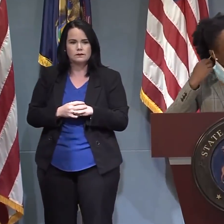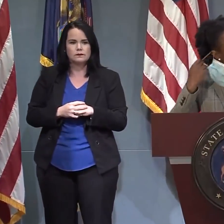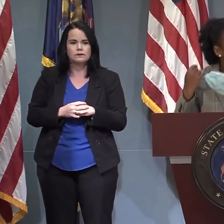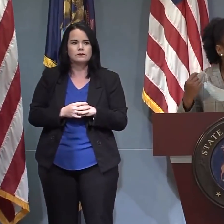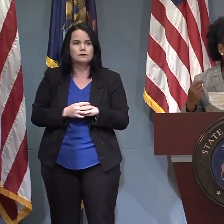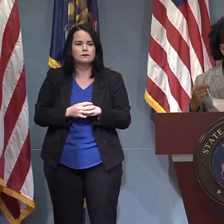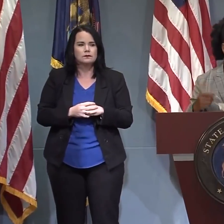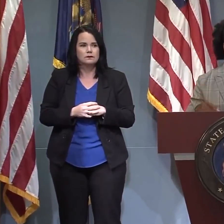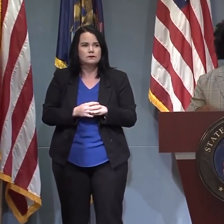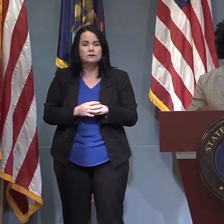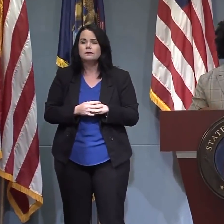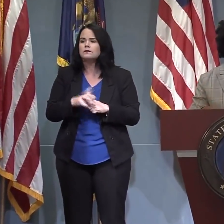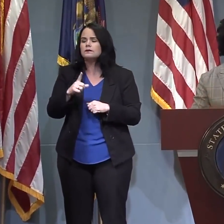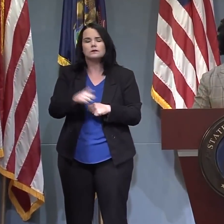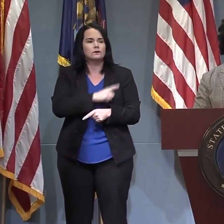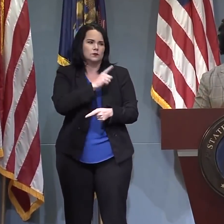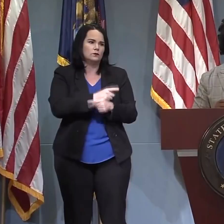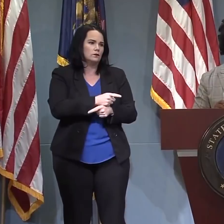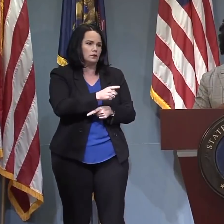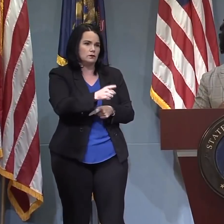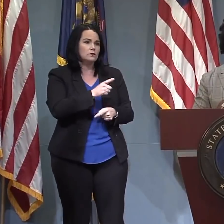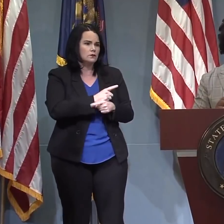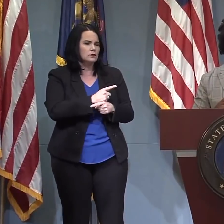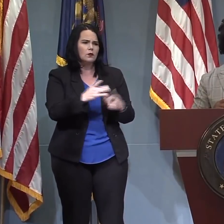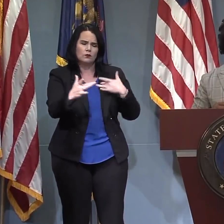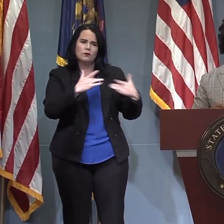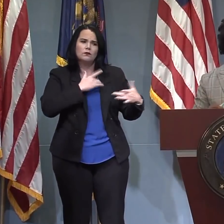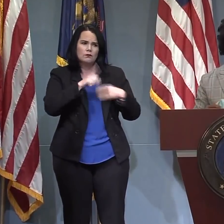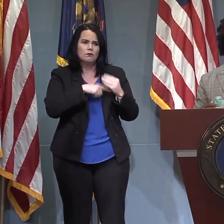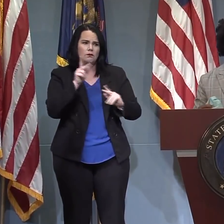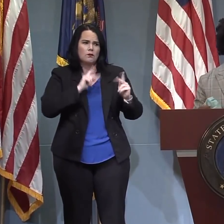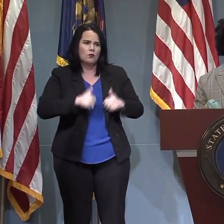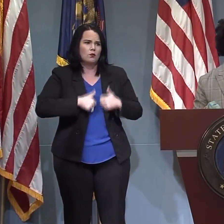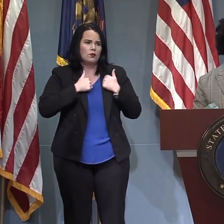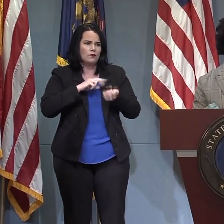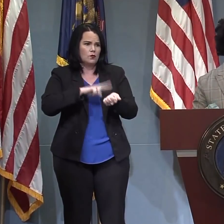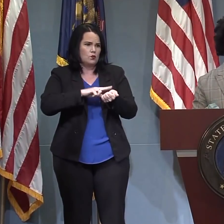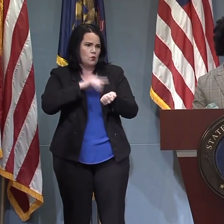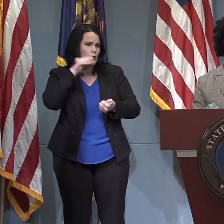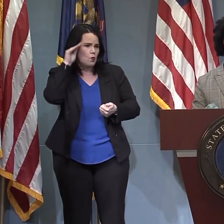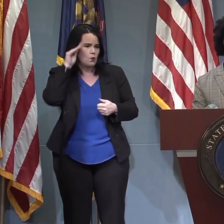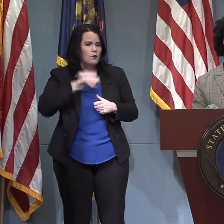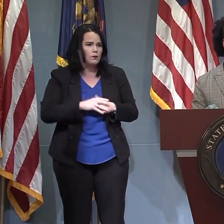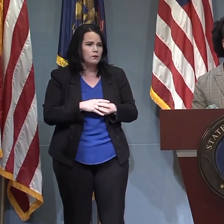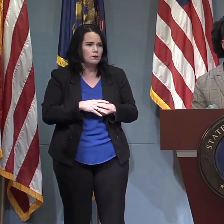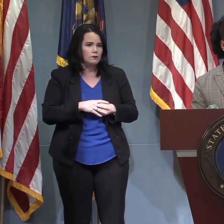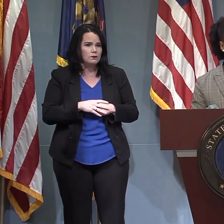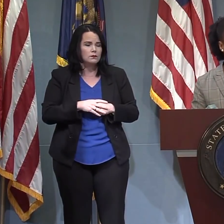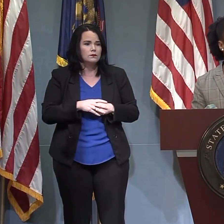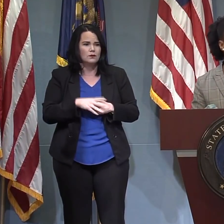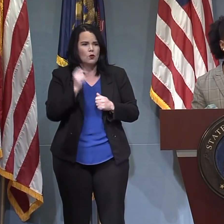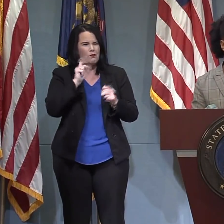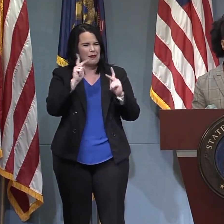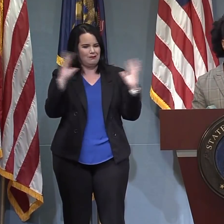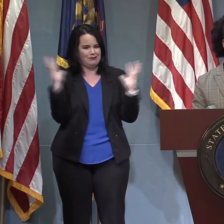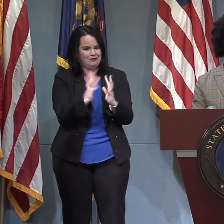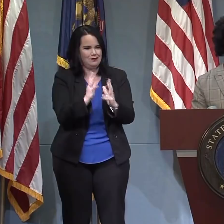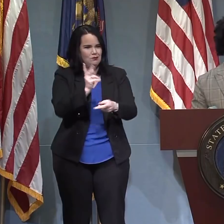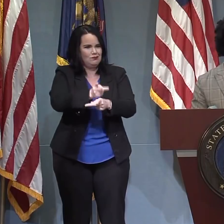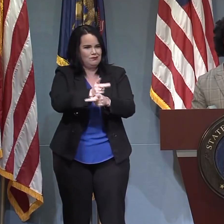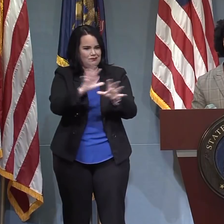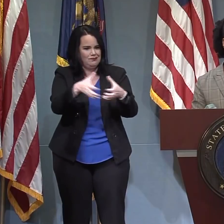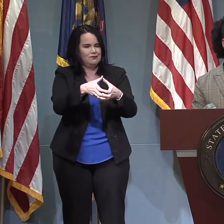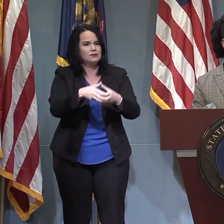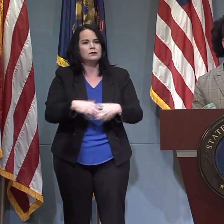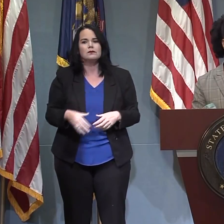So you're absolutely right. We're very concerned about our residents who are living in these congregate care facilities, including our nursing homes. We're revving up, as